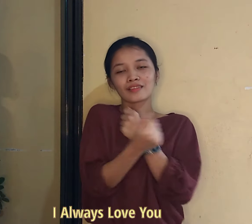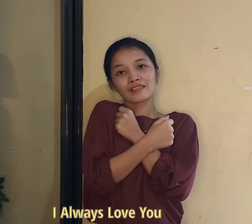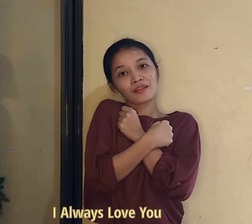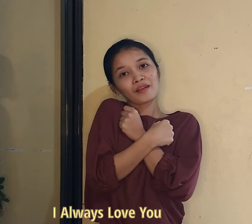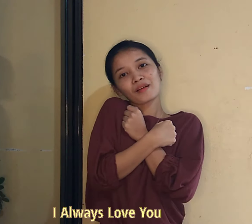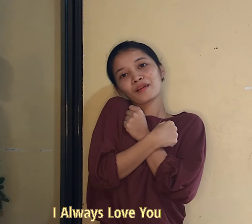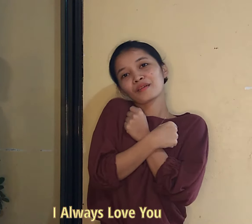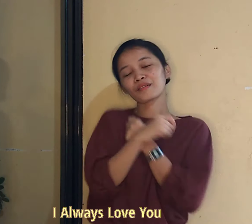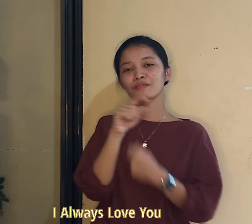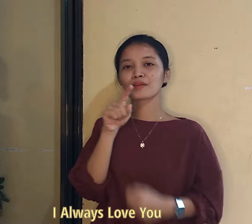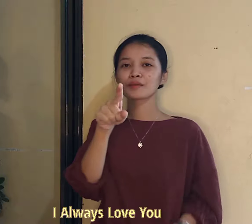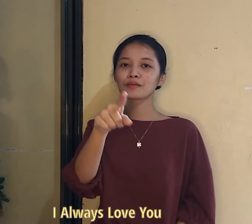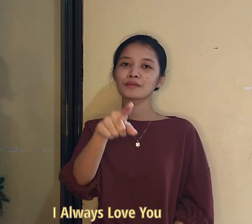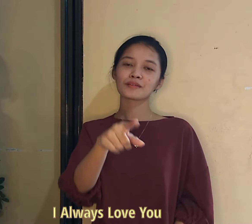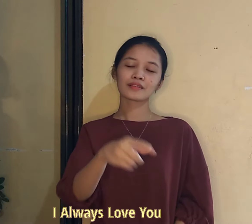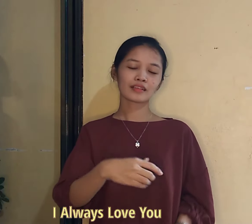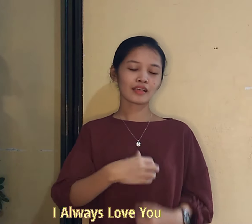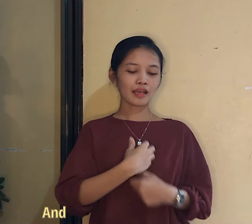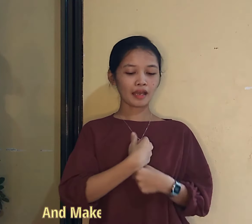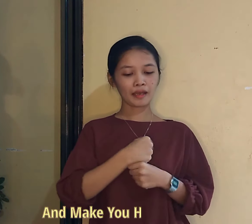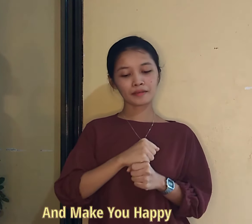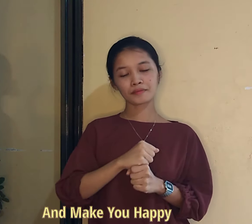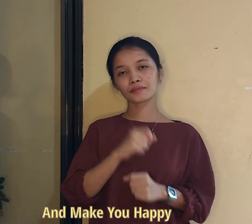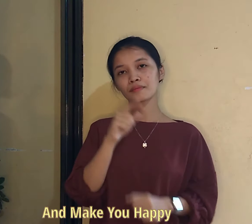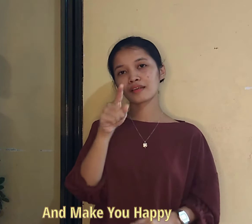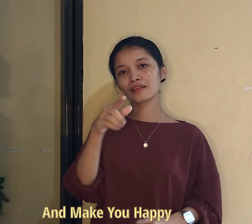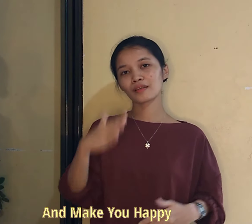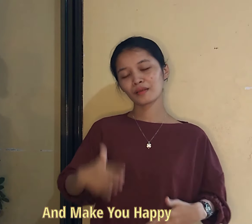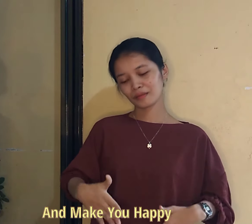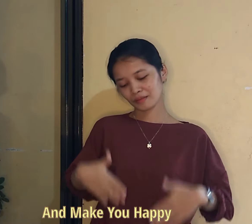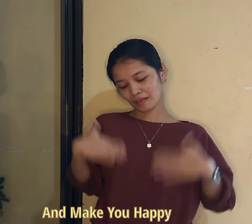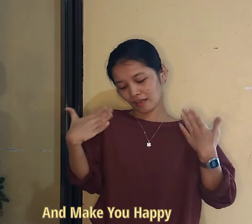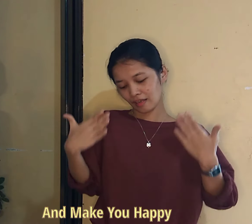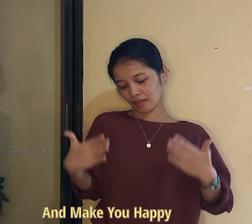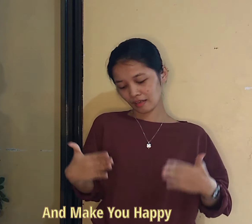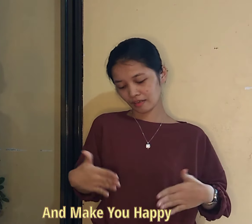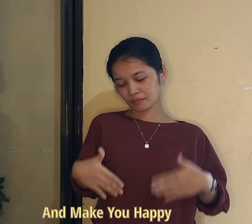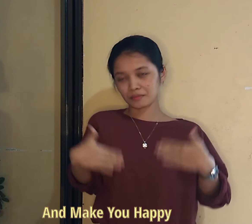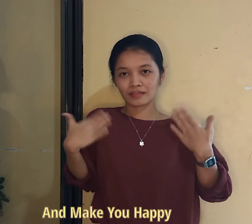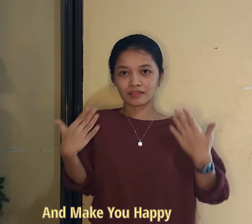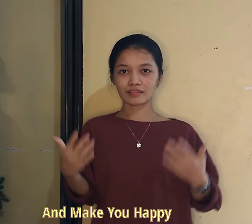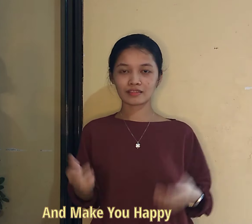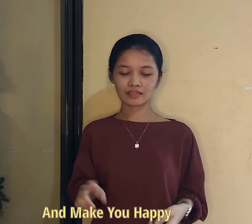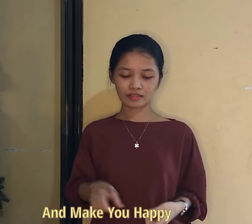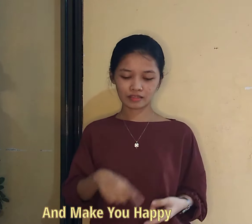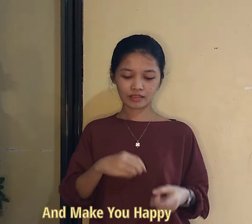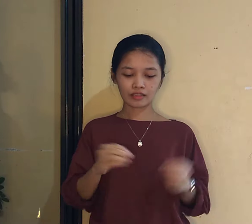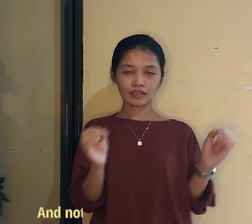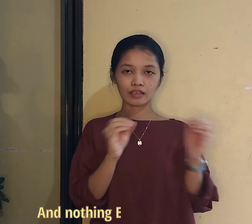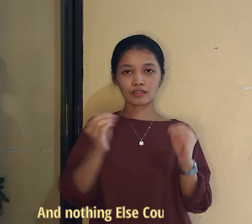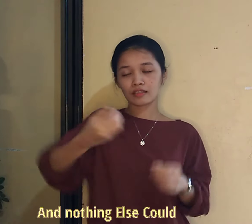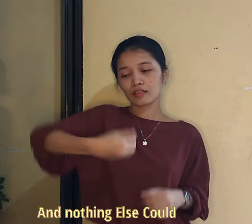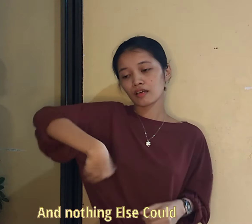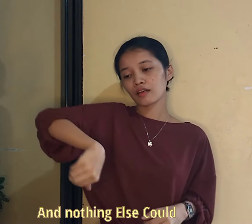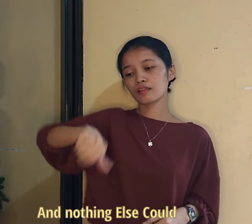love you And make you happy Then nothing